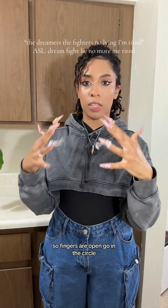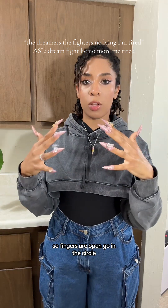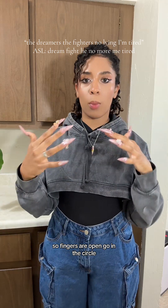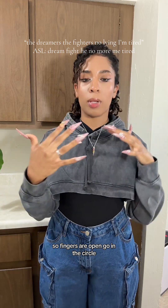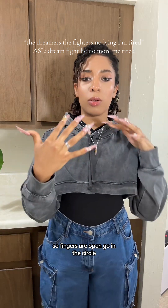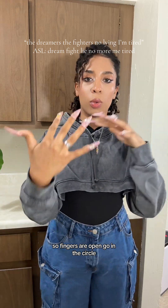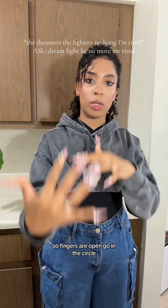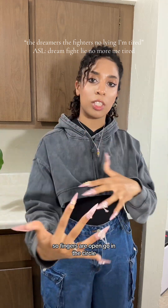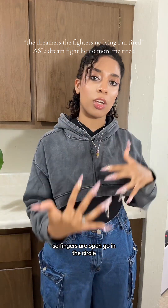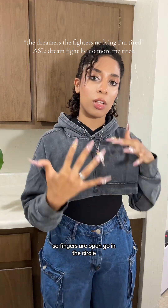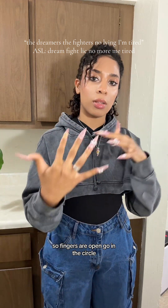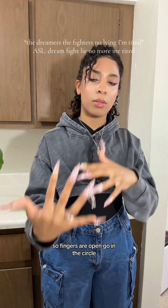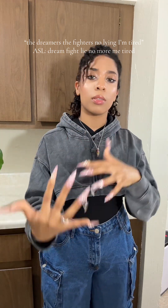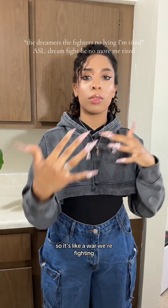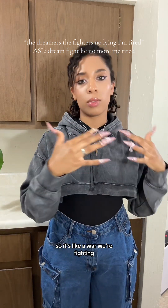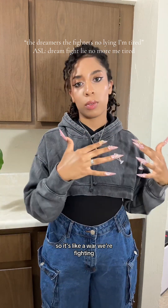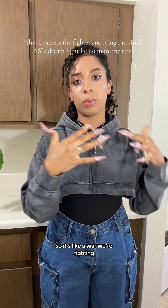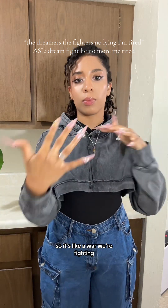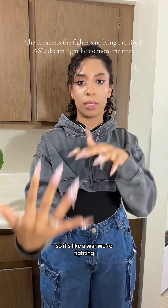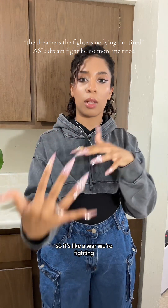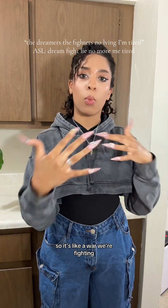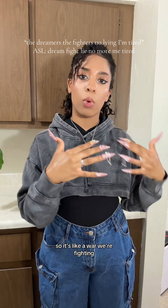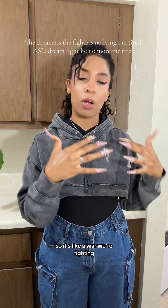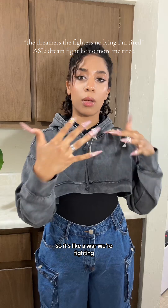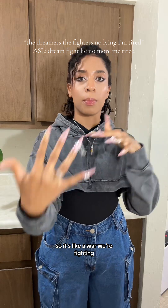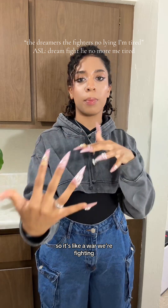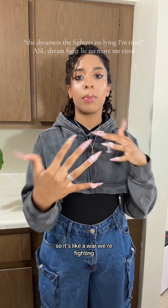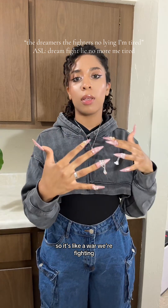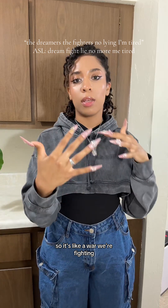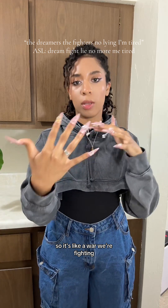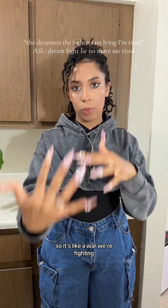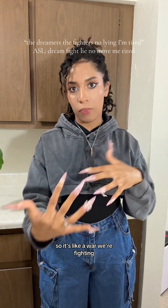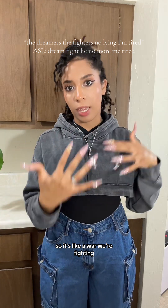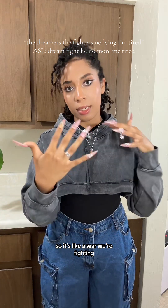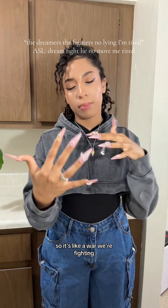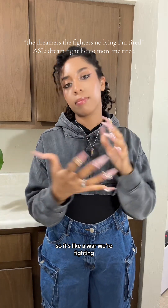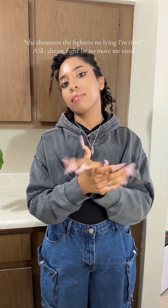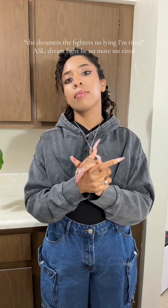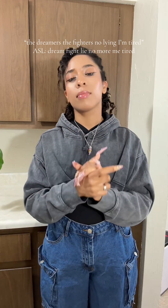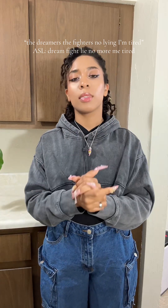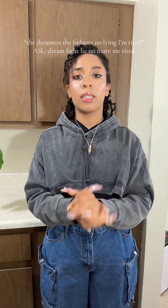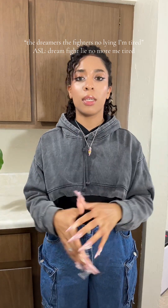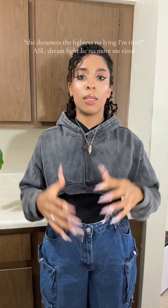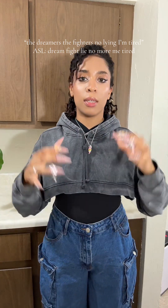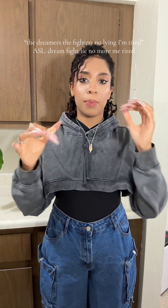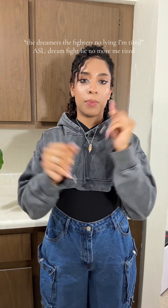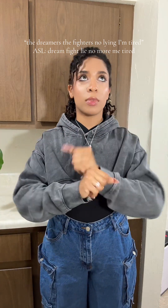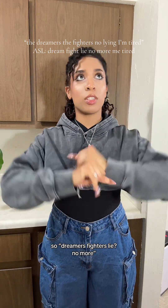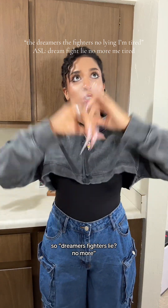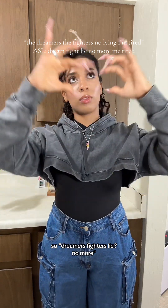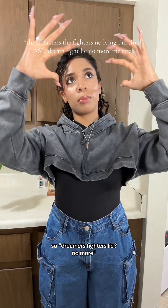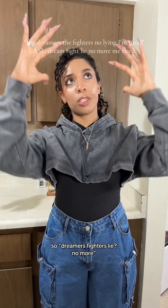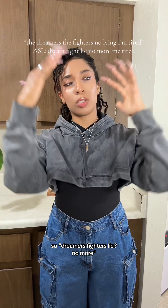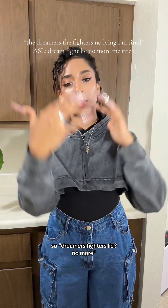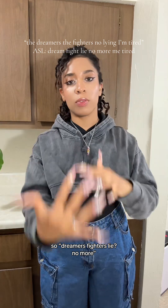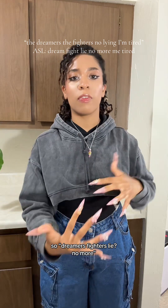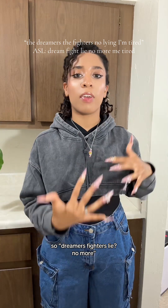are open, go in the circle. So it's like a war, we're fighting. So dreamers,